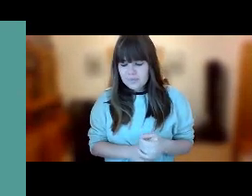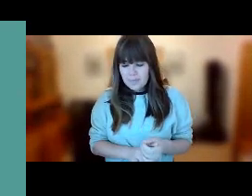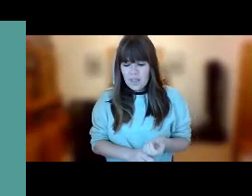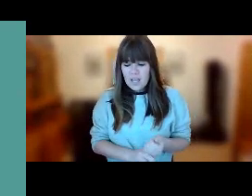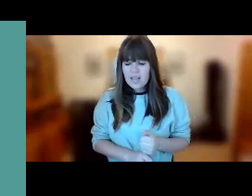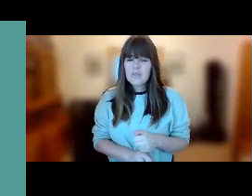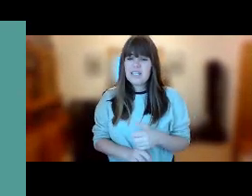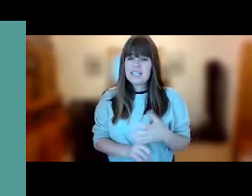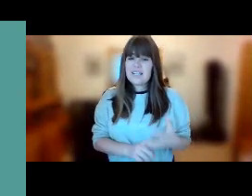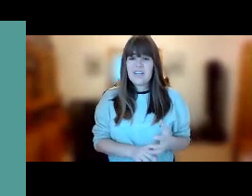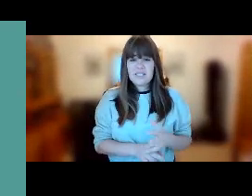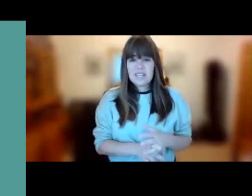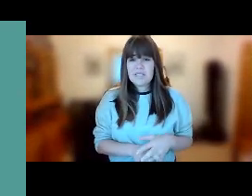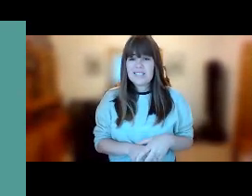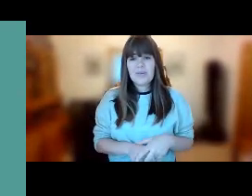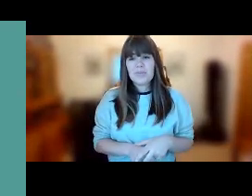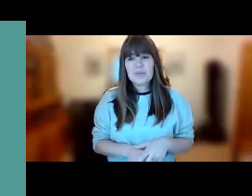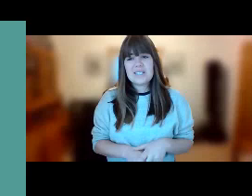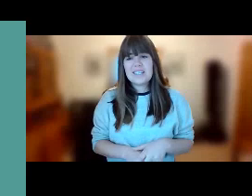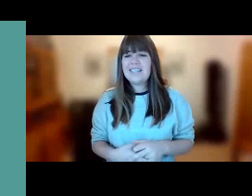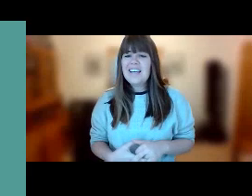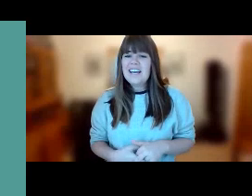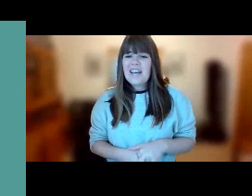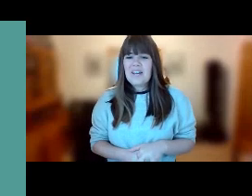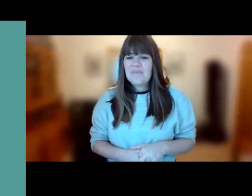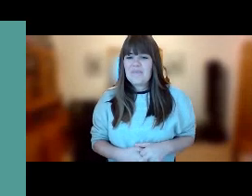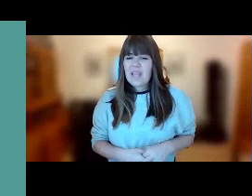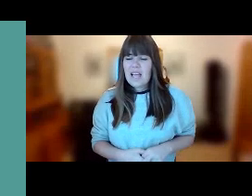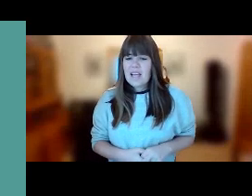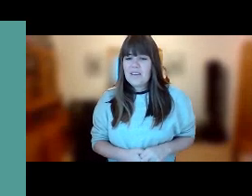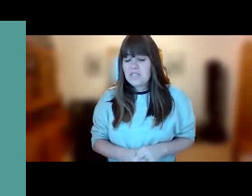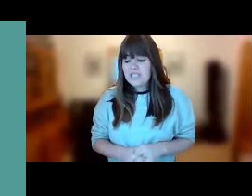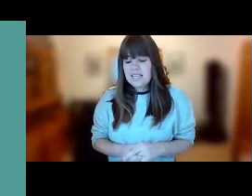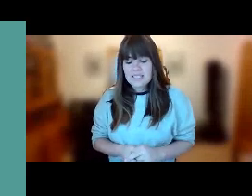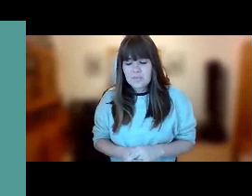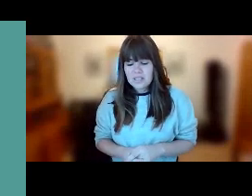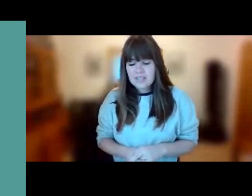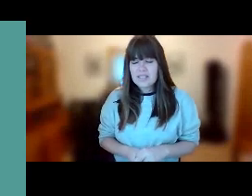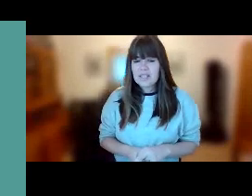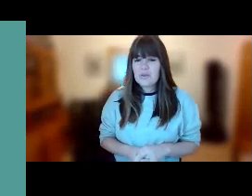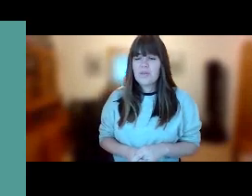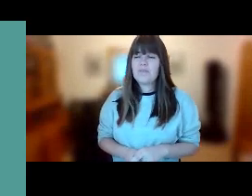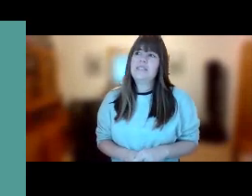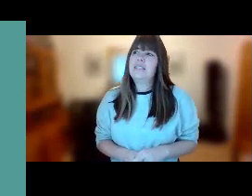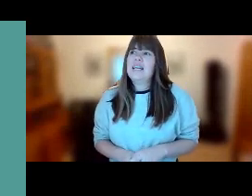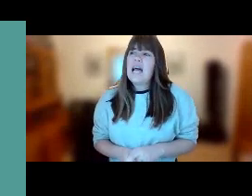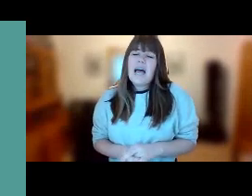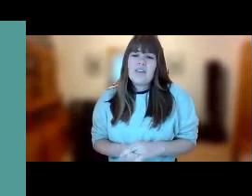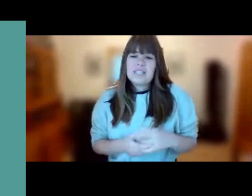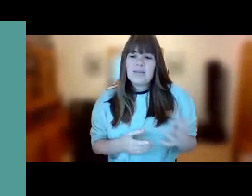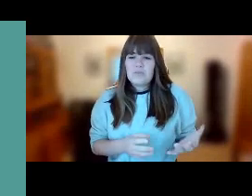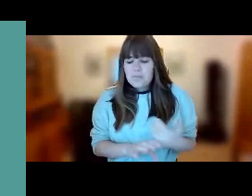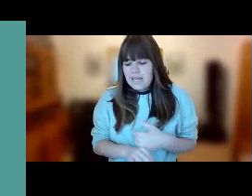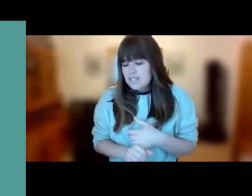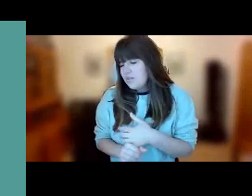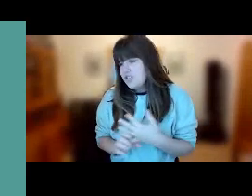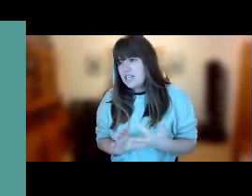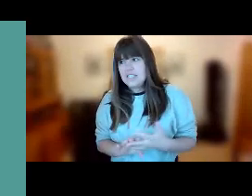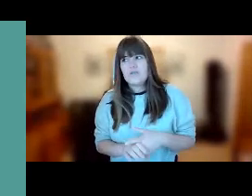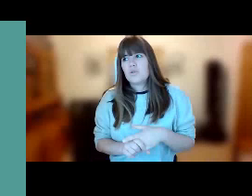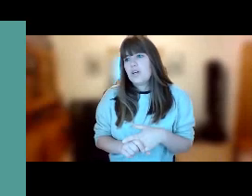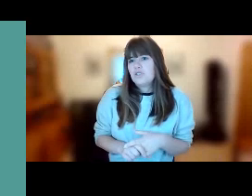person. And avoiding stereotypes is so important, avoiding any assumptions, so not having an assumption